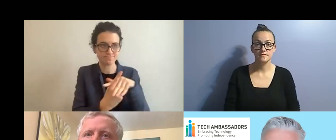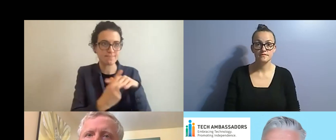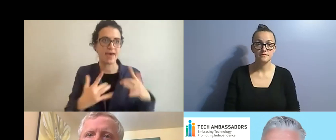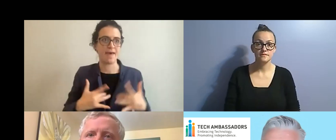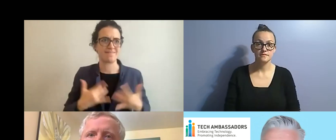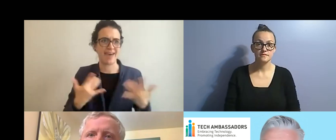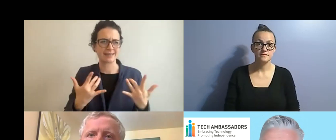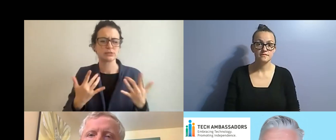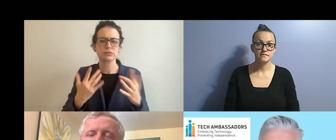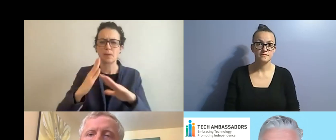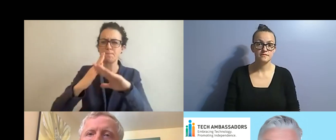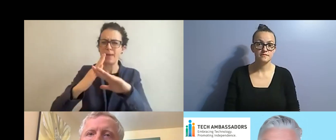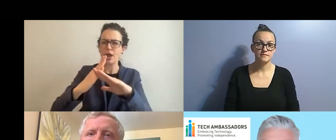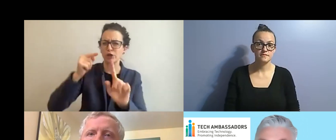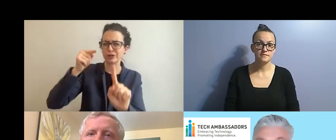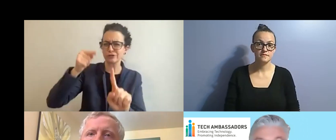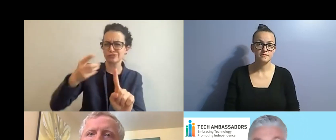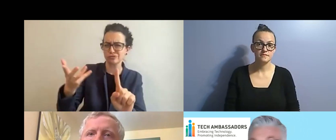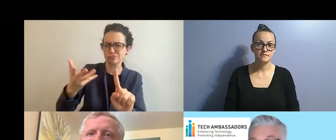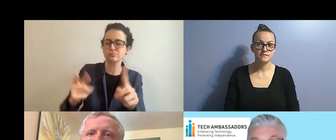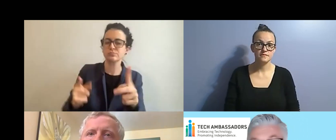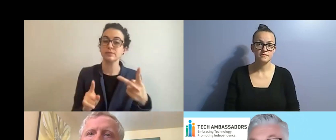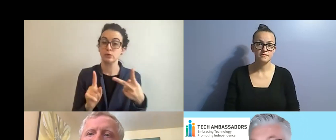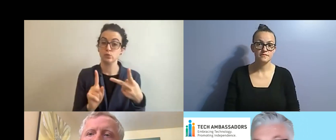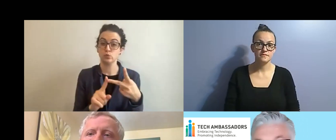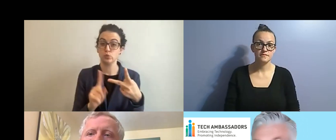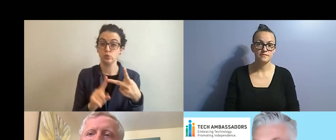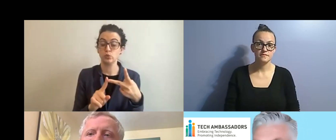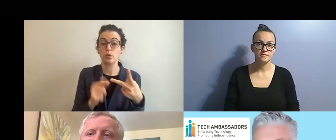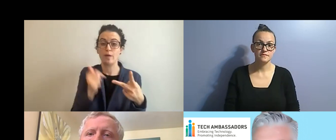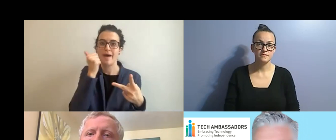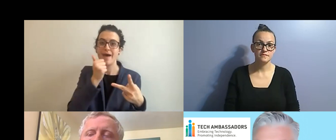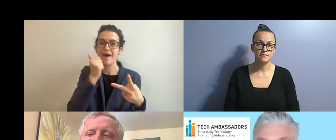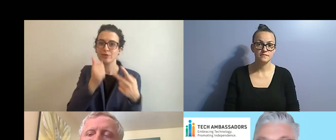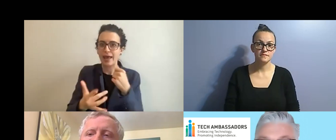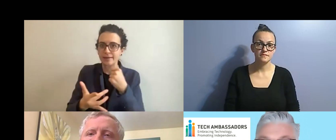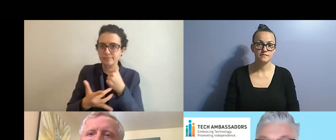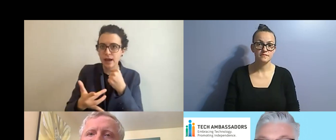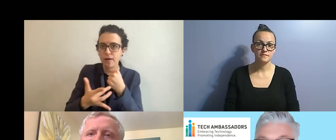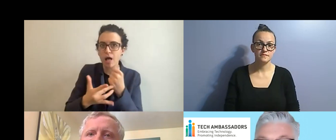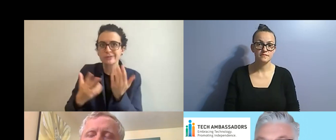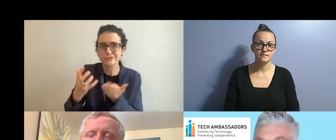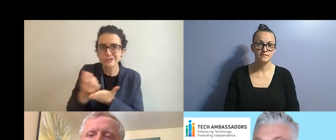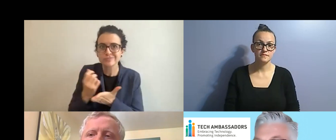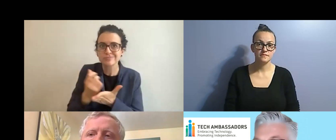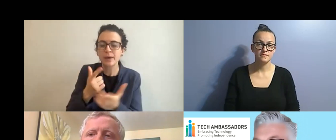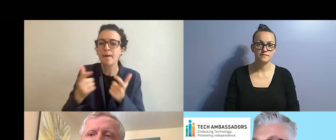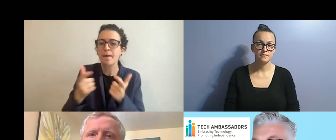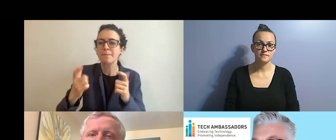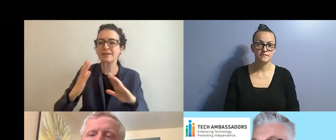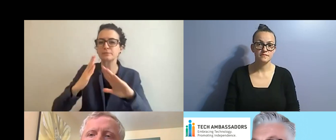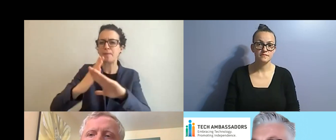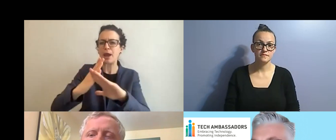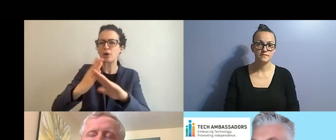the biggest barrier to people with developmental disabilities just using technology in their everyday lives? Now I'm going to leave this up for a